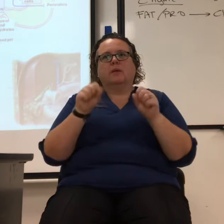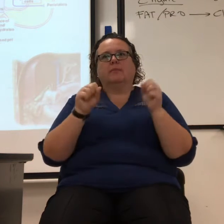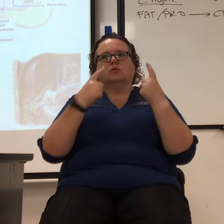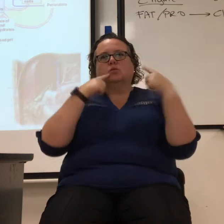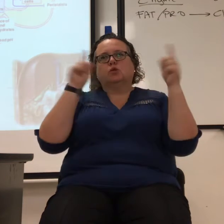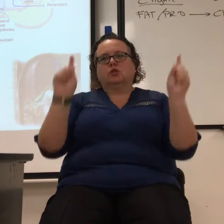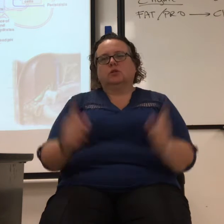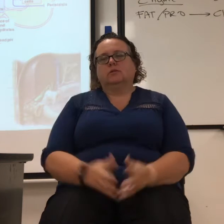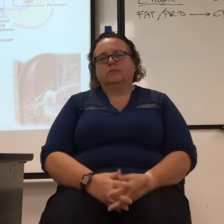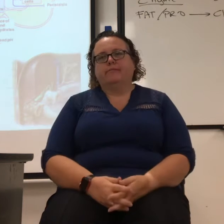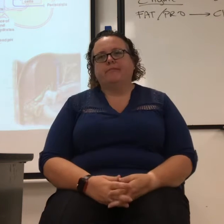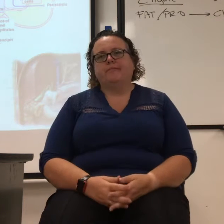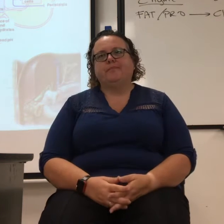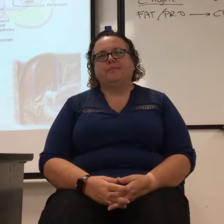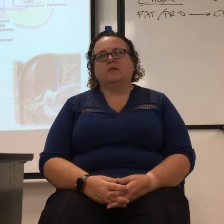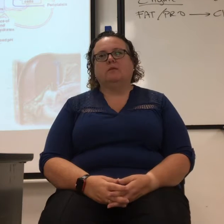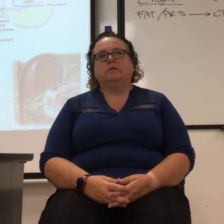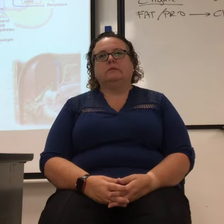hepatopancreatic